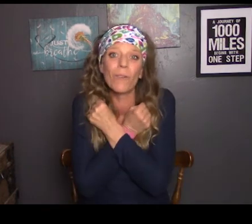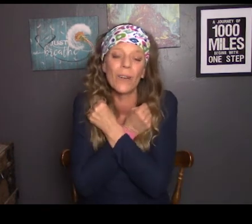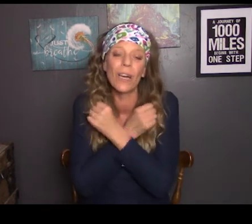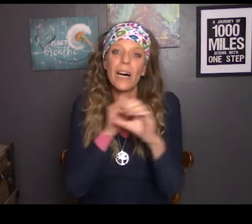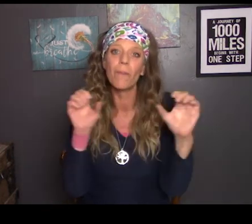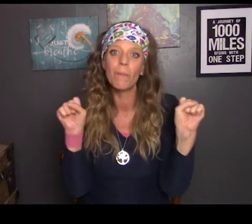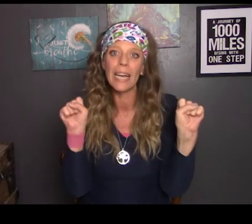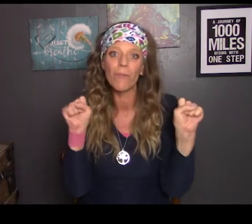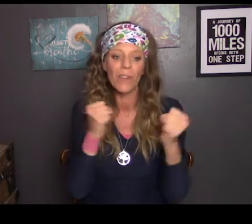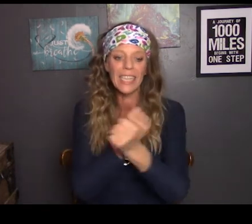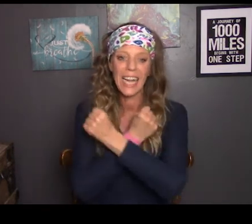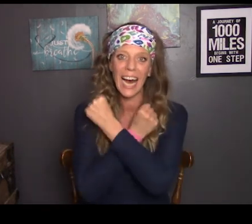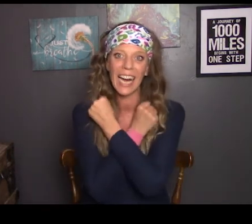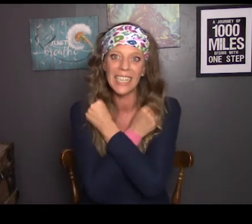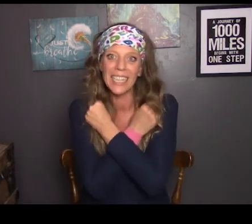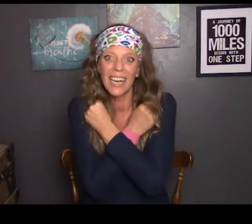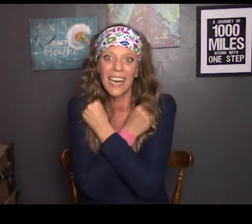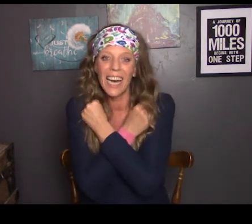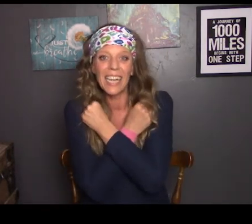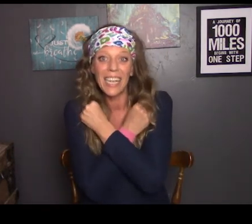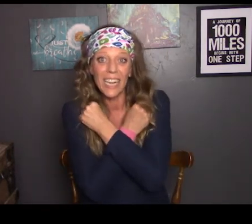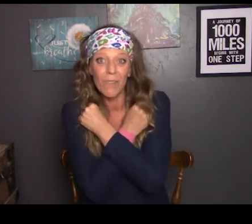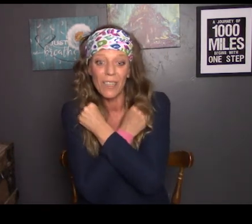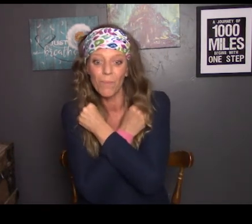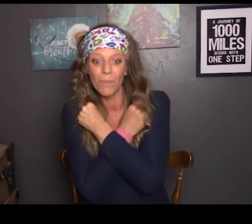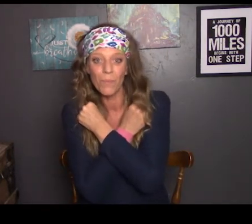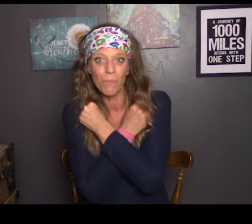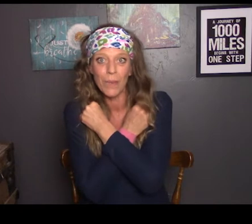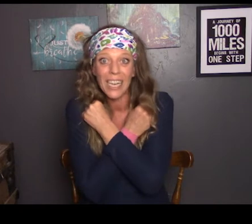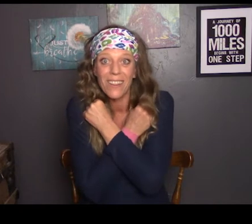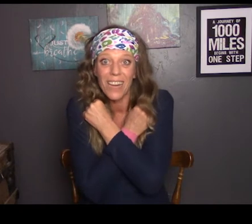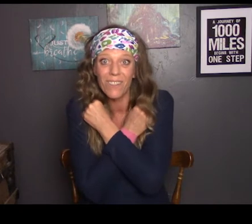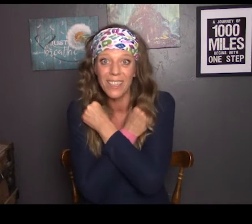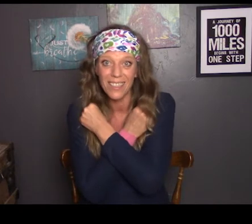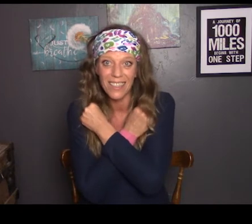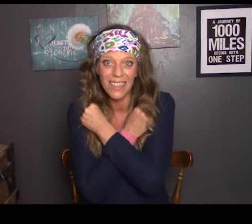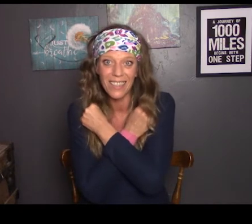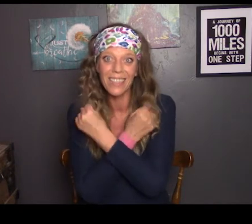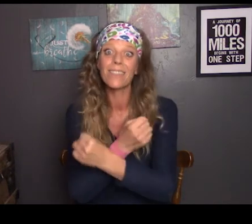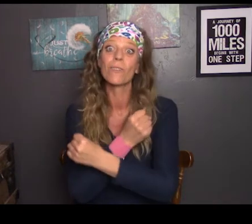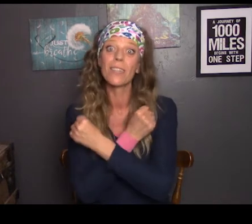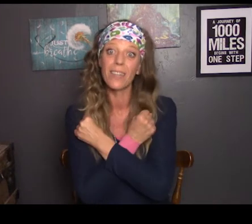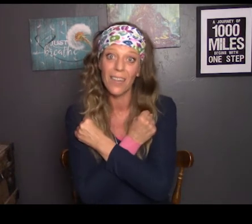over, make fist hands, and give some big loves. Love.